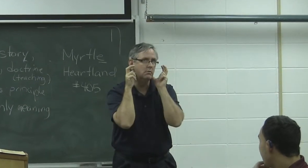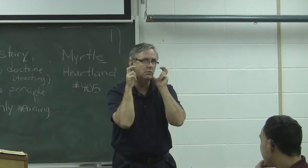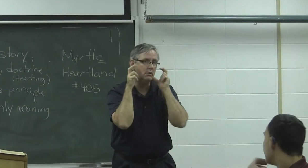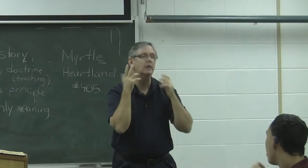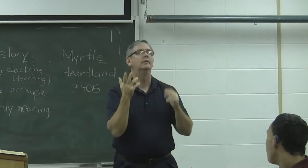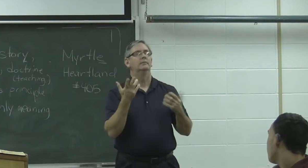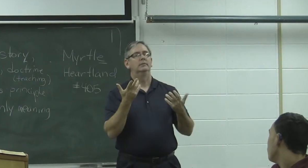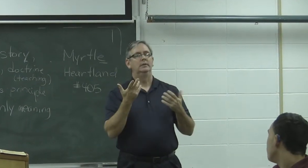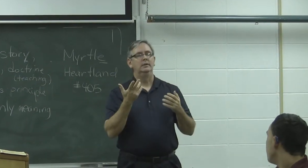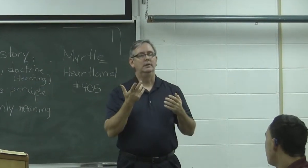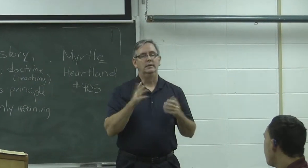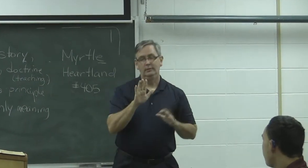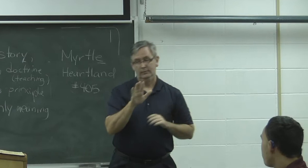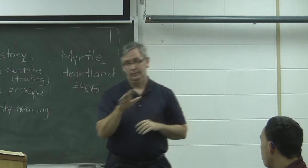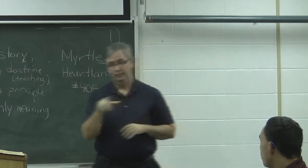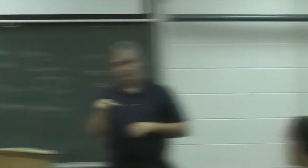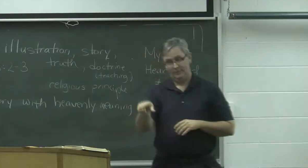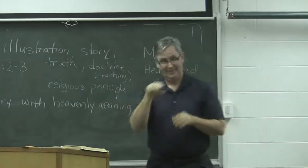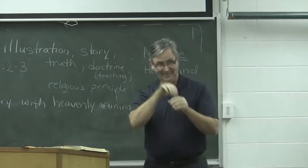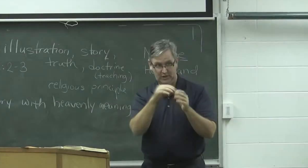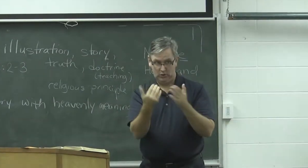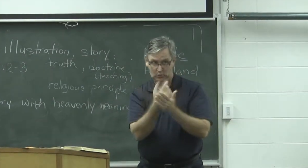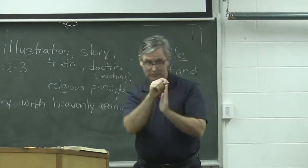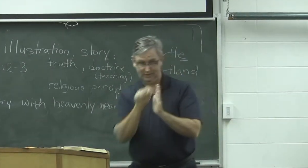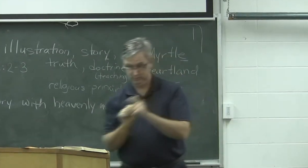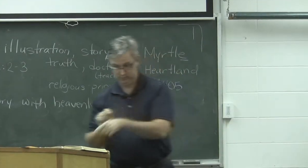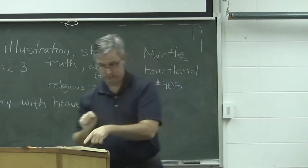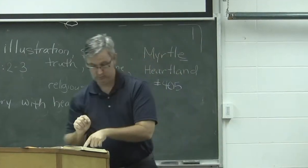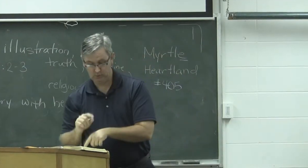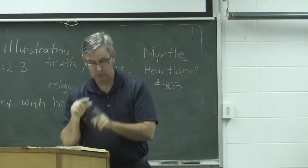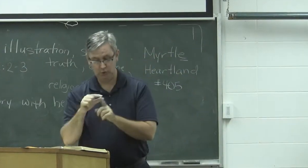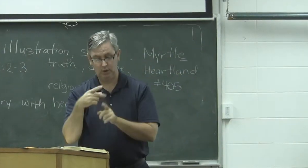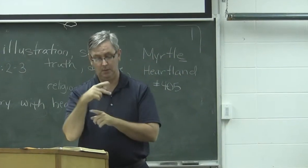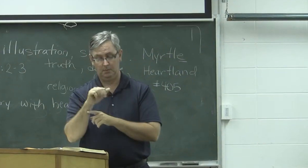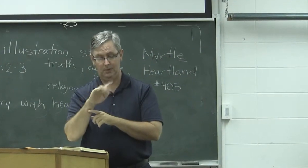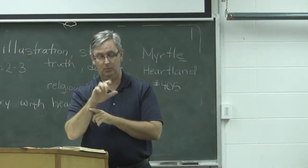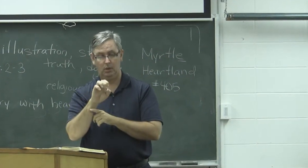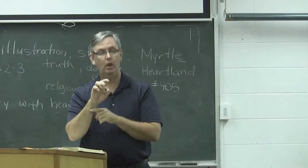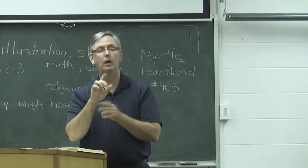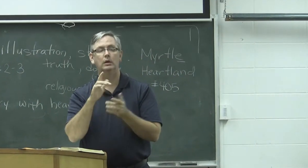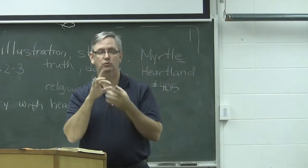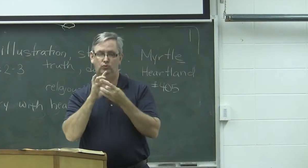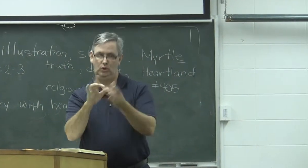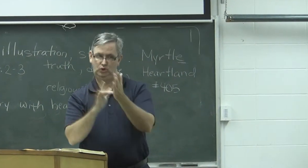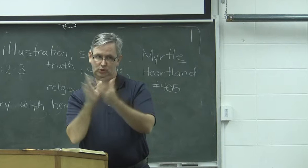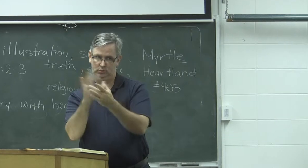this, he taught them, and everybody heard him. In the New Testament, the word parable, it relates